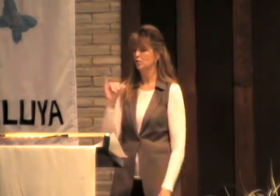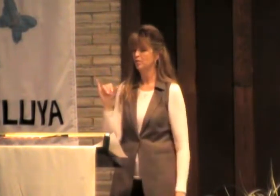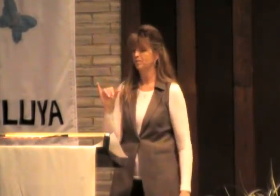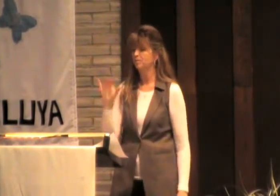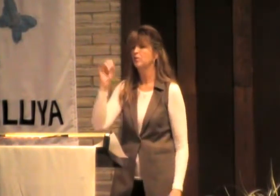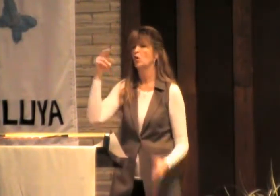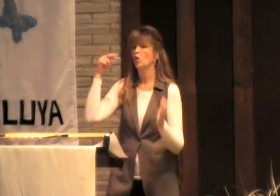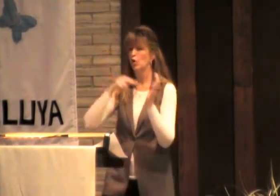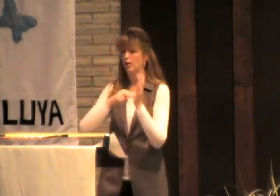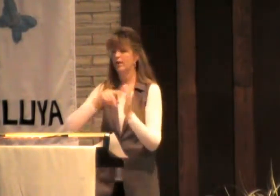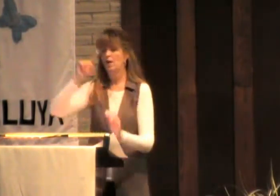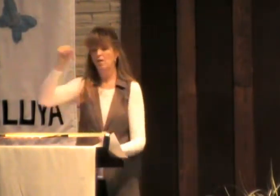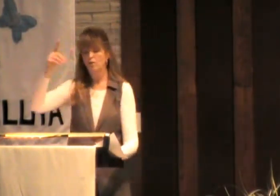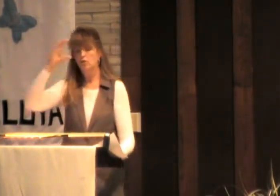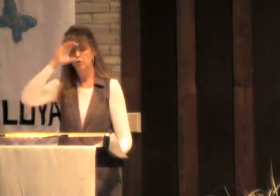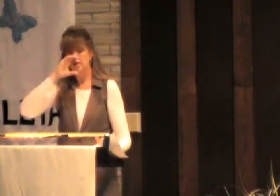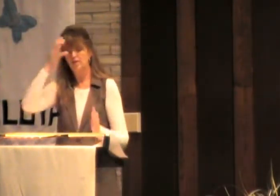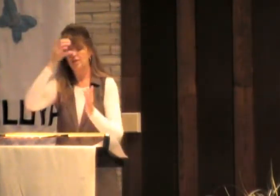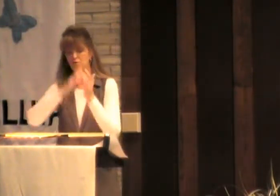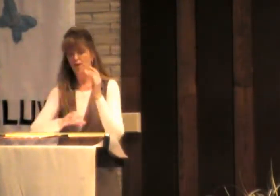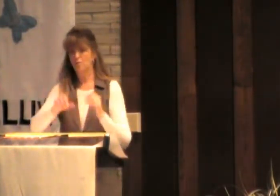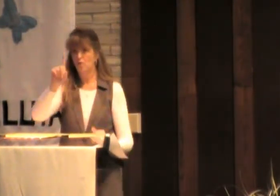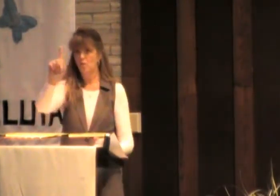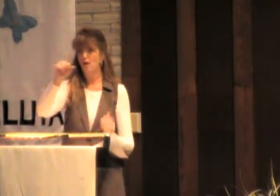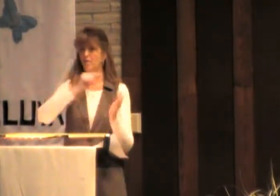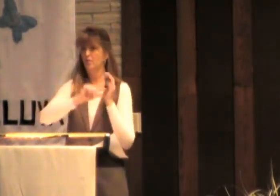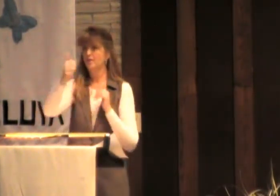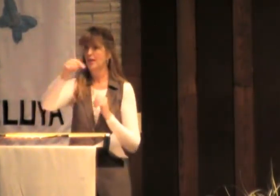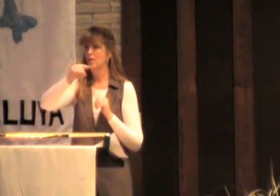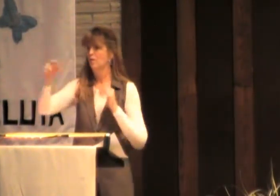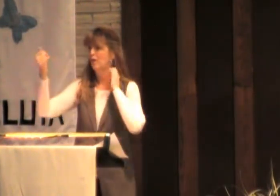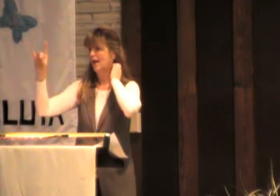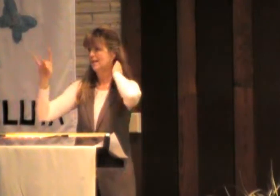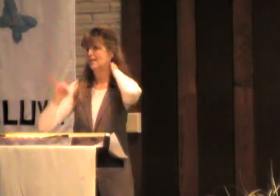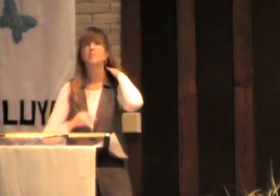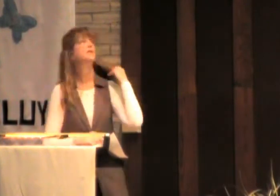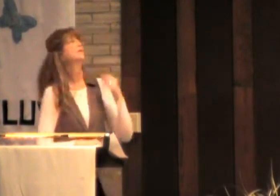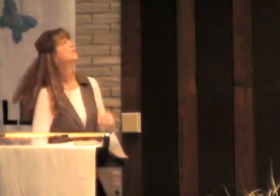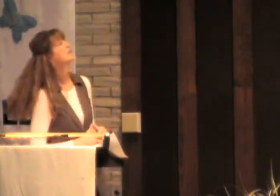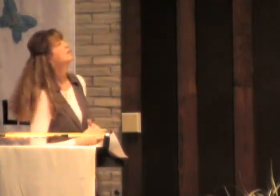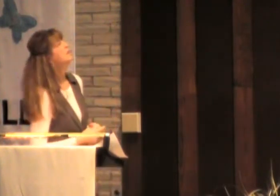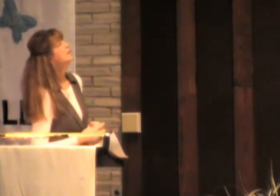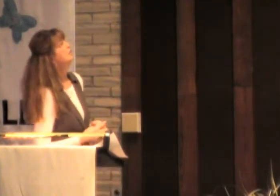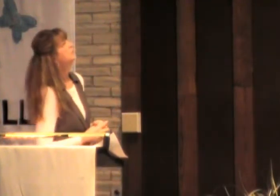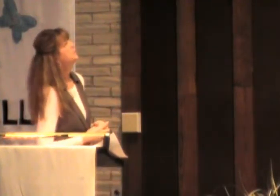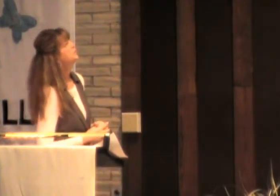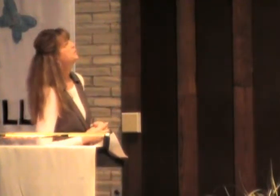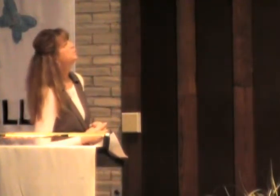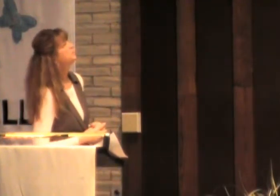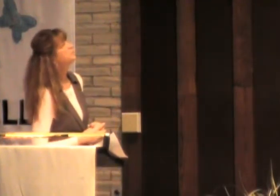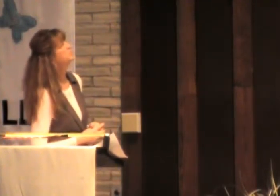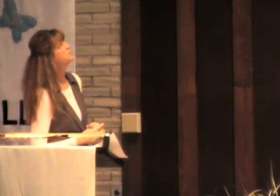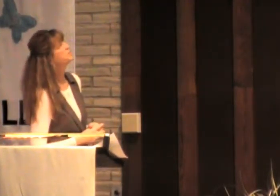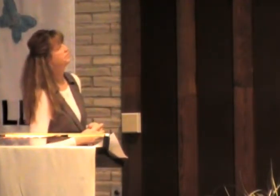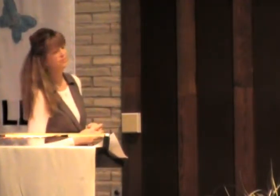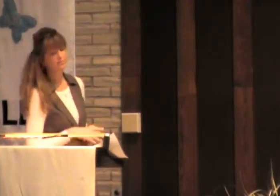And we can apply it out there in the world too. So I want you to look at 1 Corinthians chapter 1, verses 10 through 18.